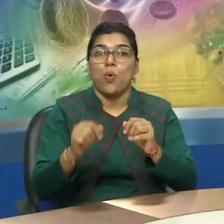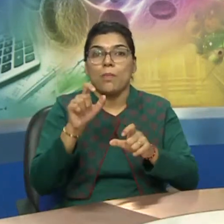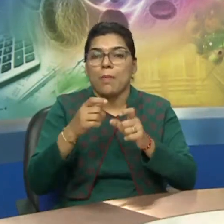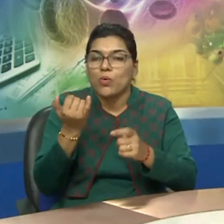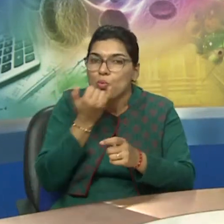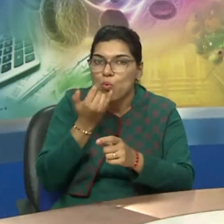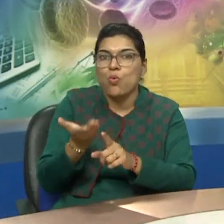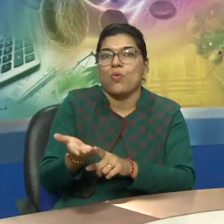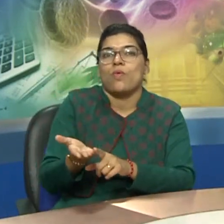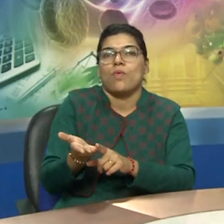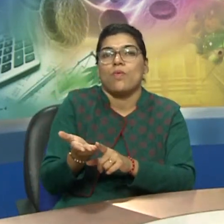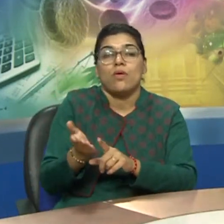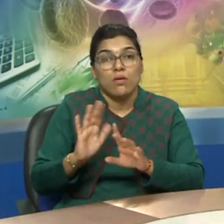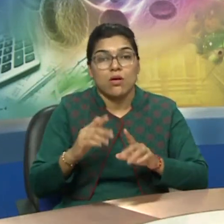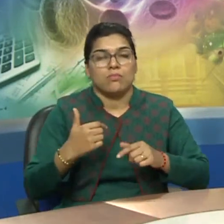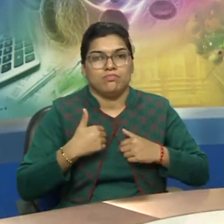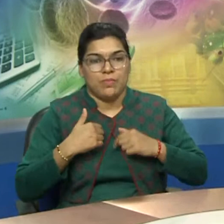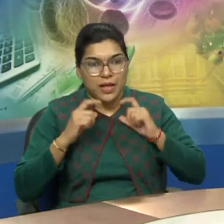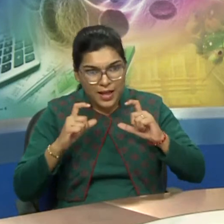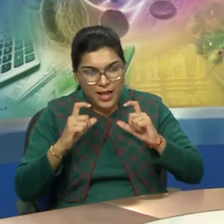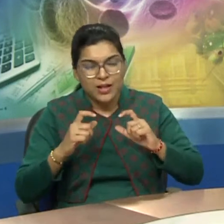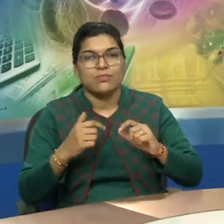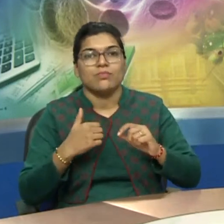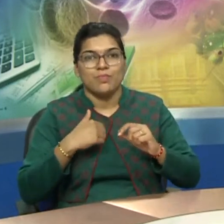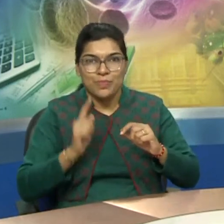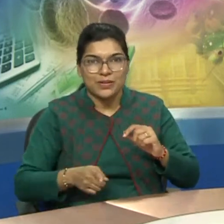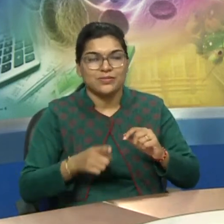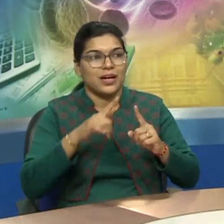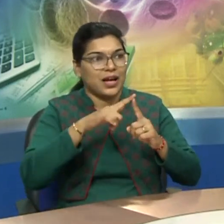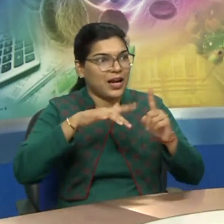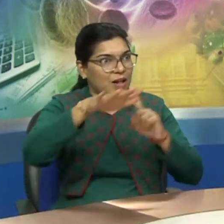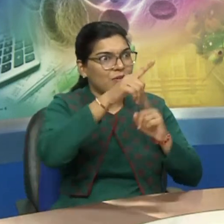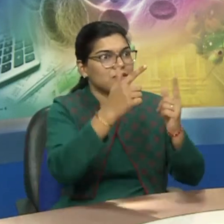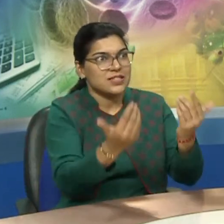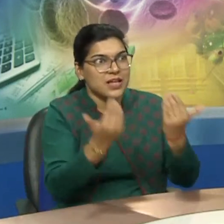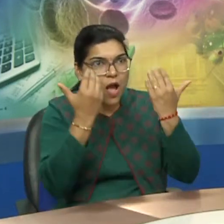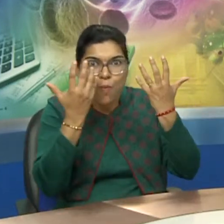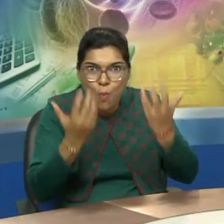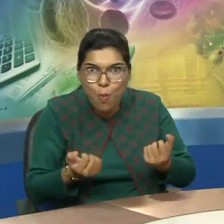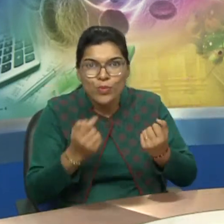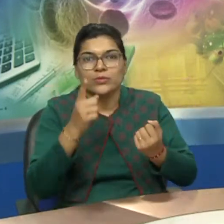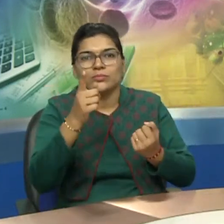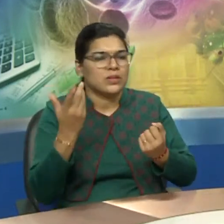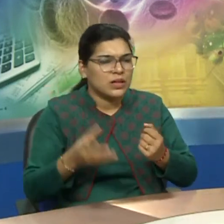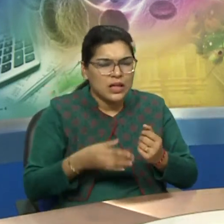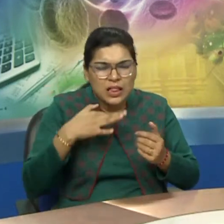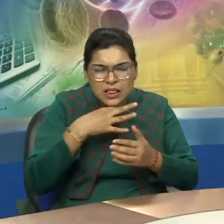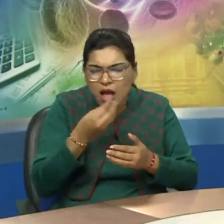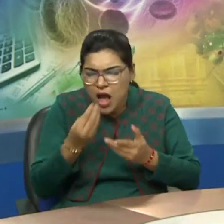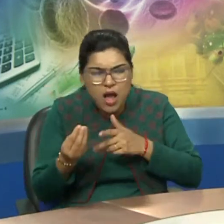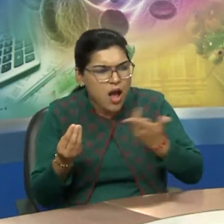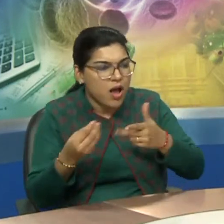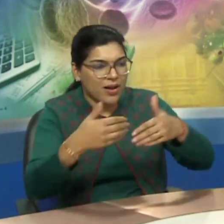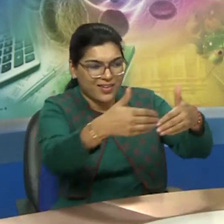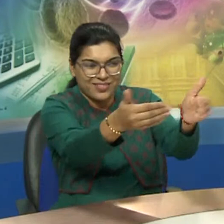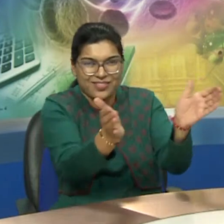Because all these things are natural things and we should keep them safe and clean. If